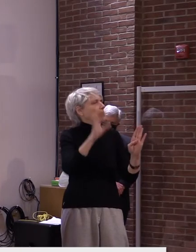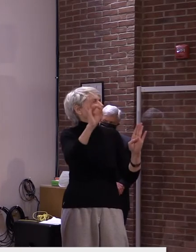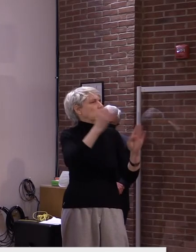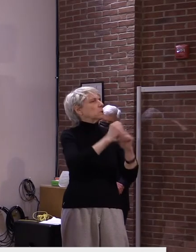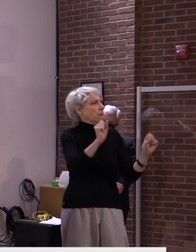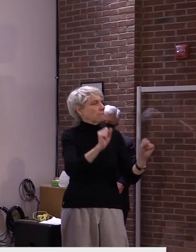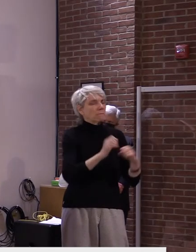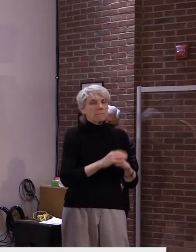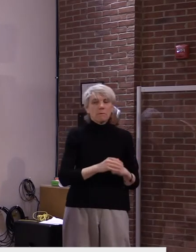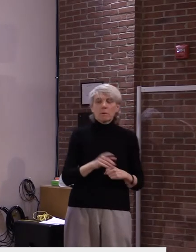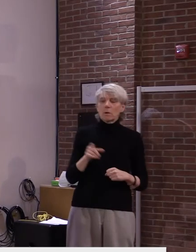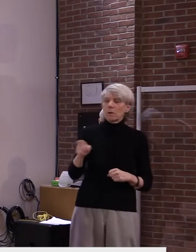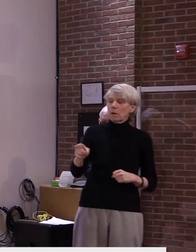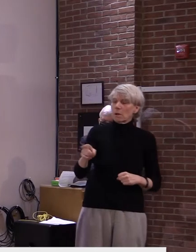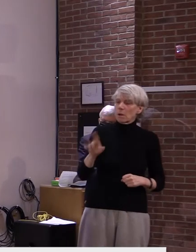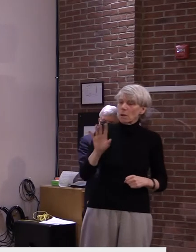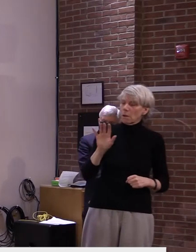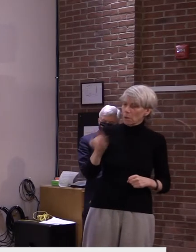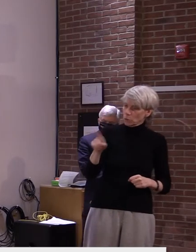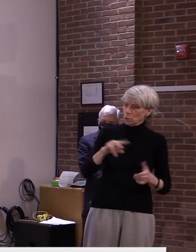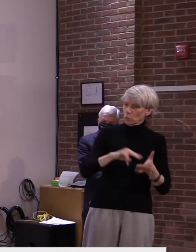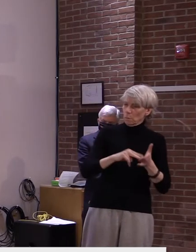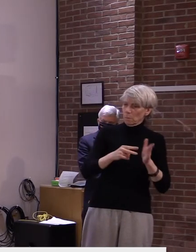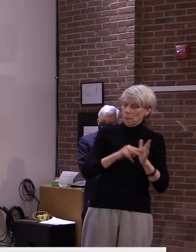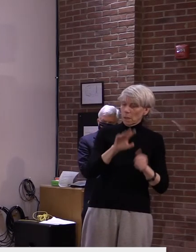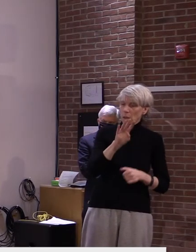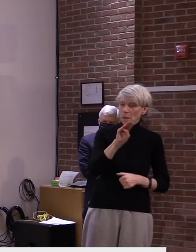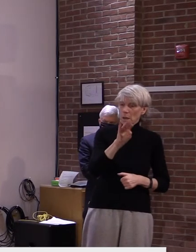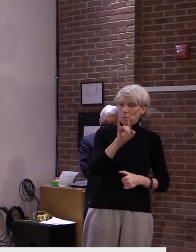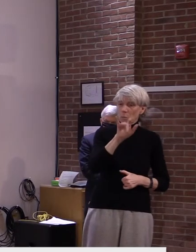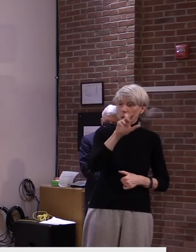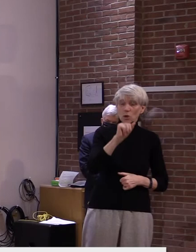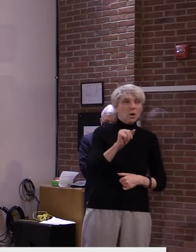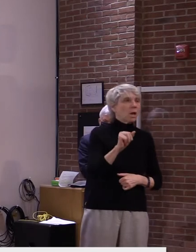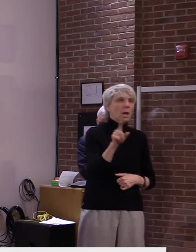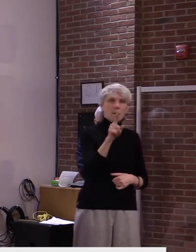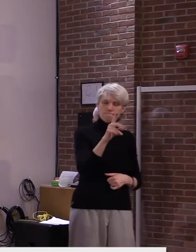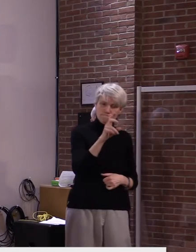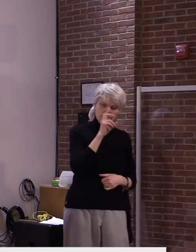say that the Moderna range is narrower than it needs to be?